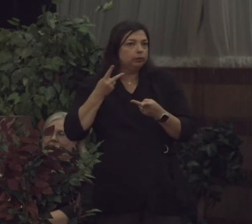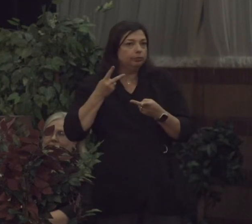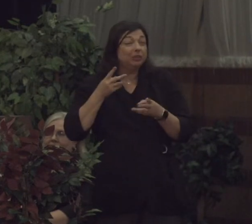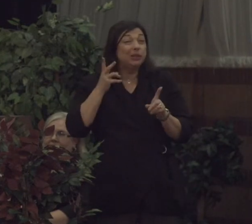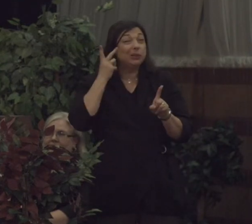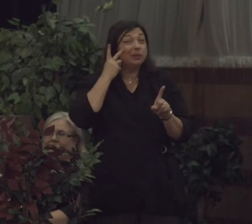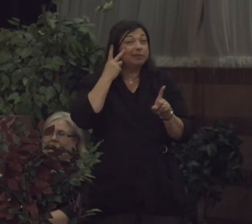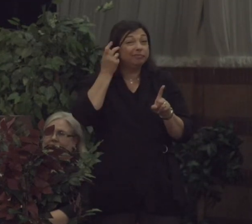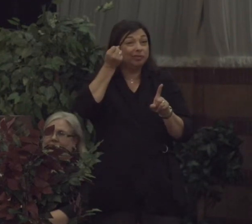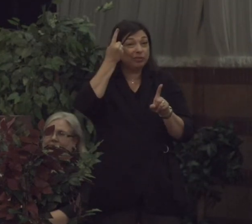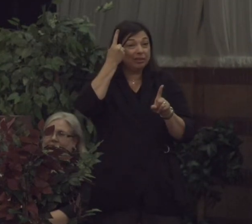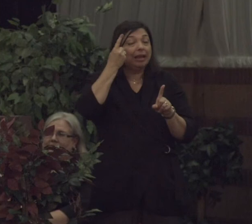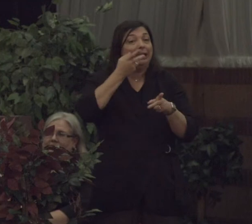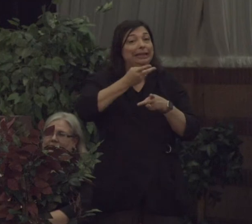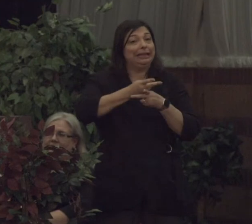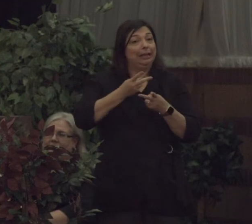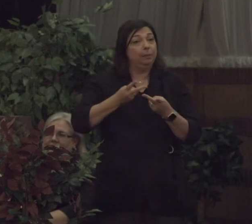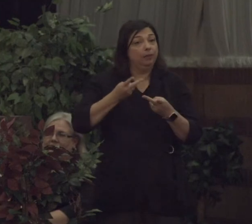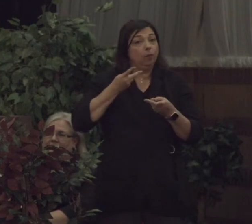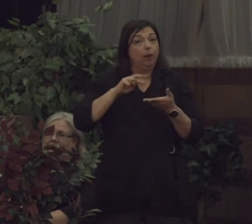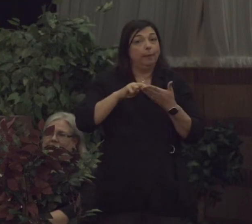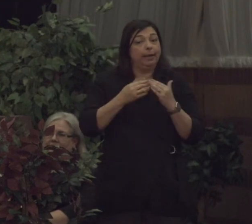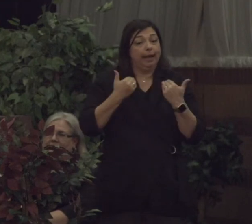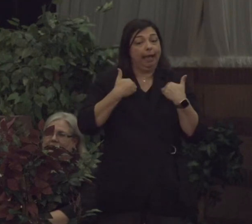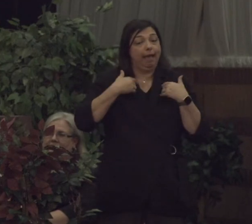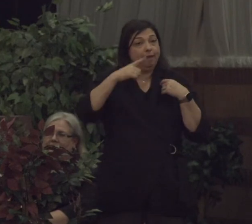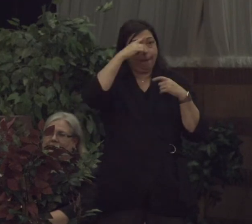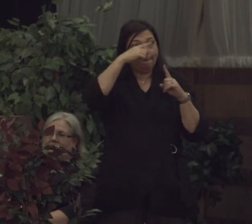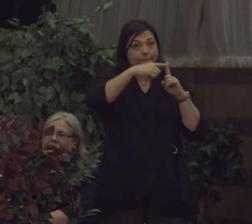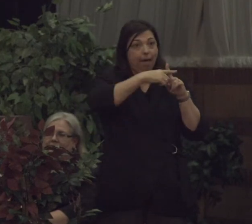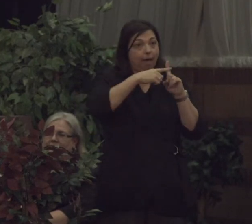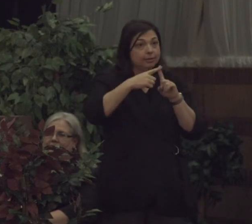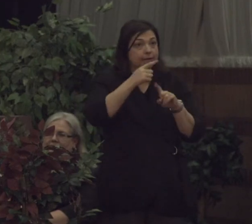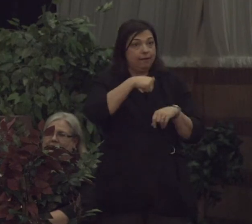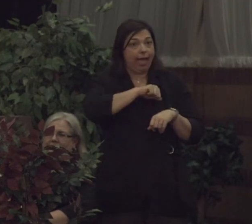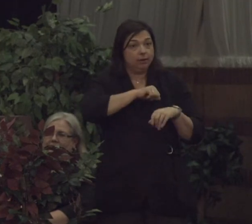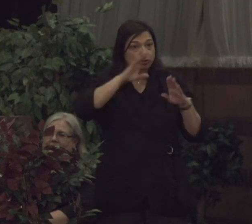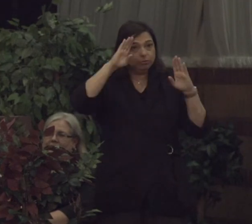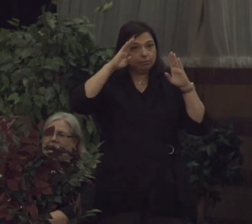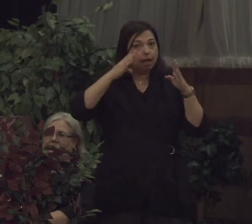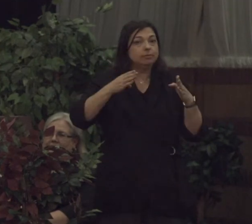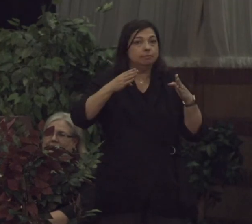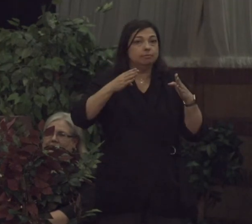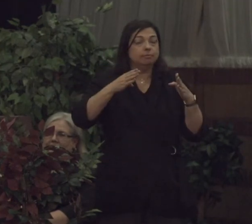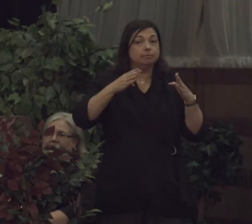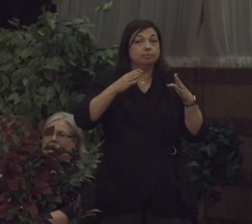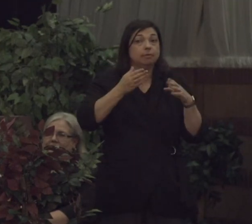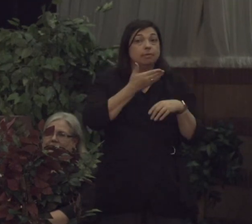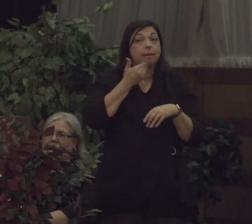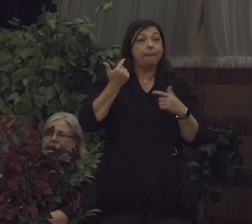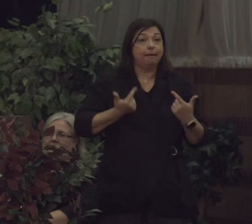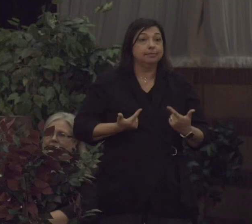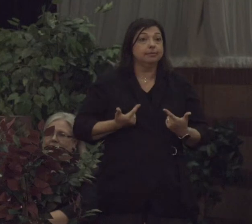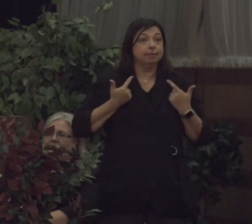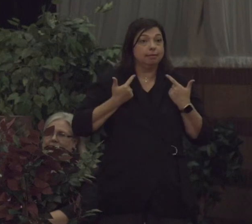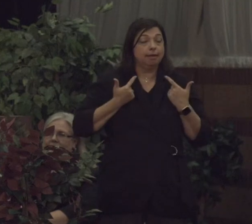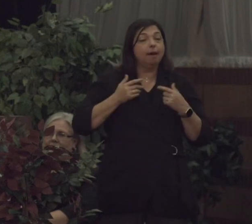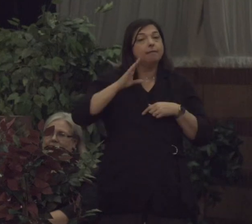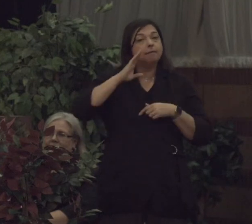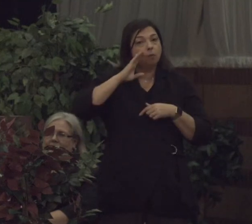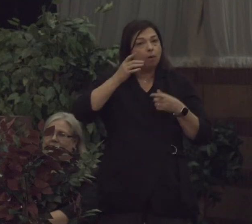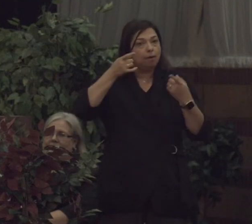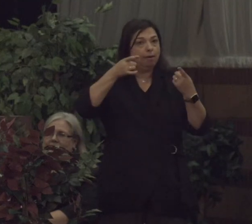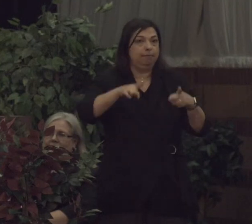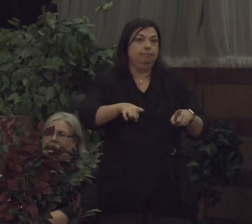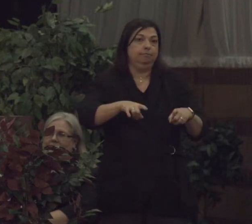see, keeping your fork means having a positive attitude and mindset that the best in life is yet